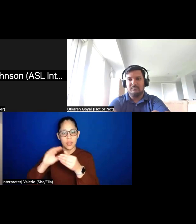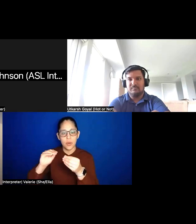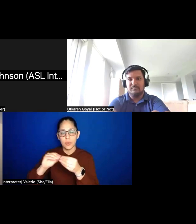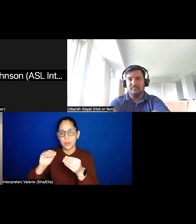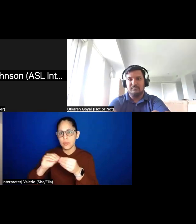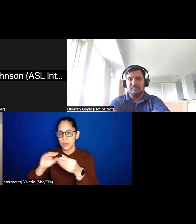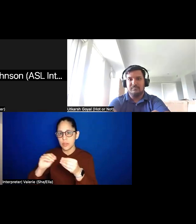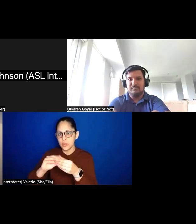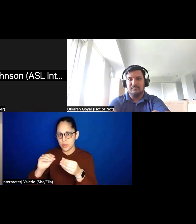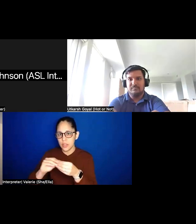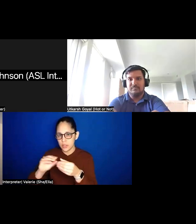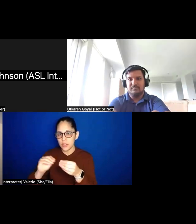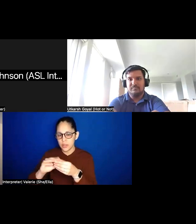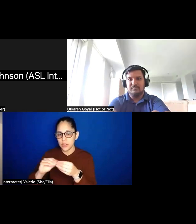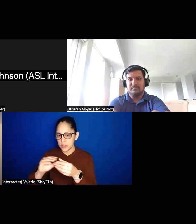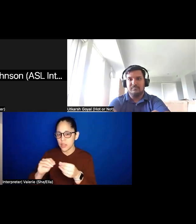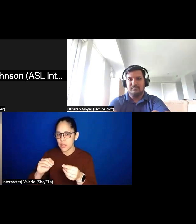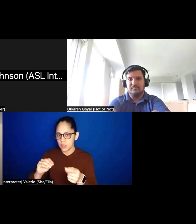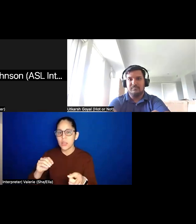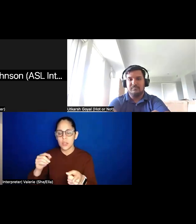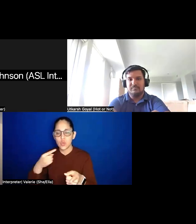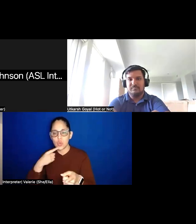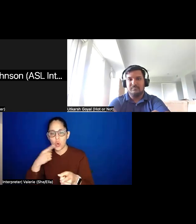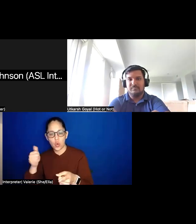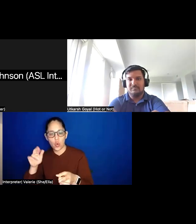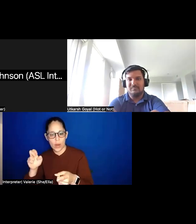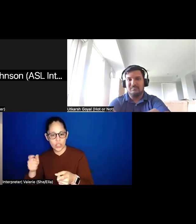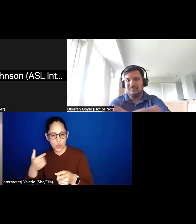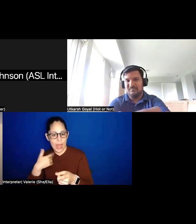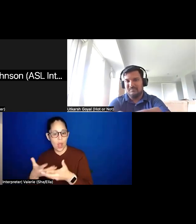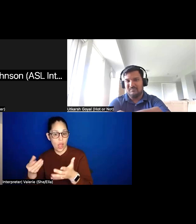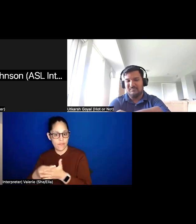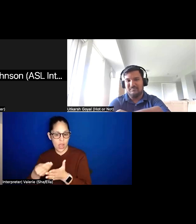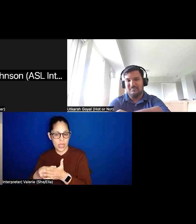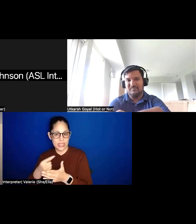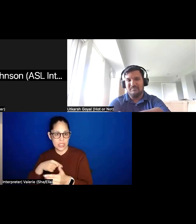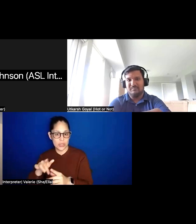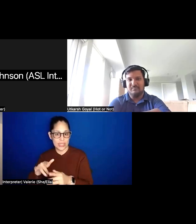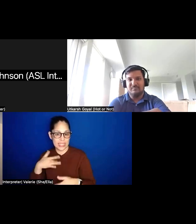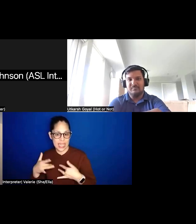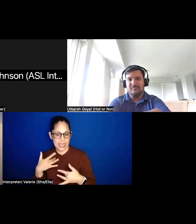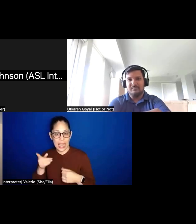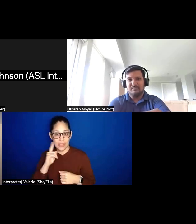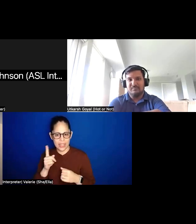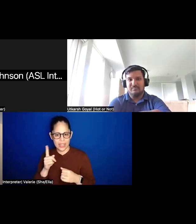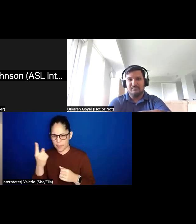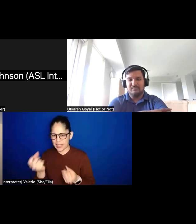raised tremendous amount of funds recently. It was exciting, and I think it was something in how many hours